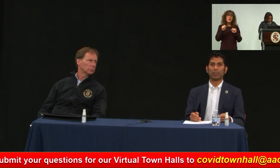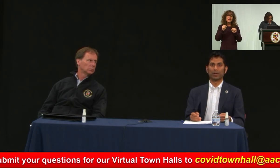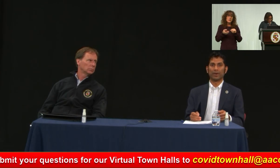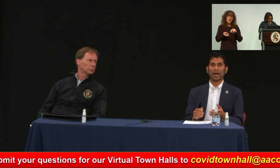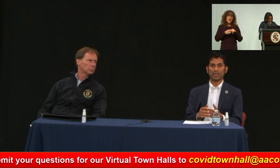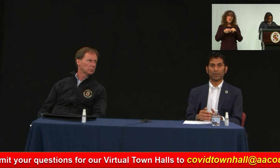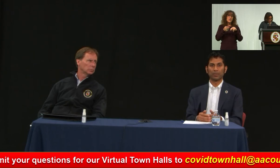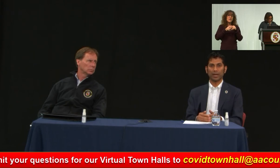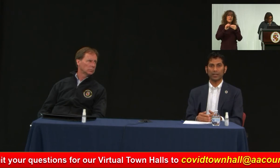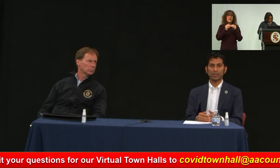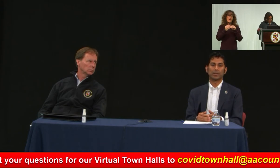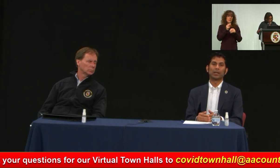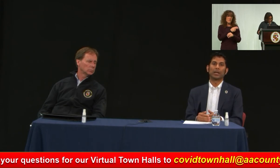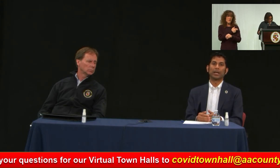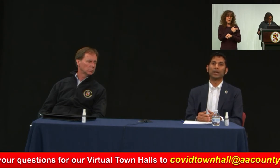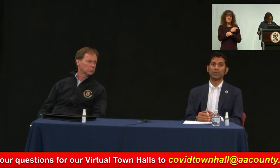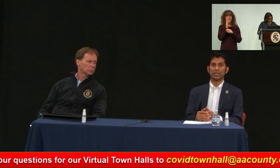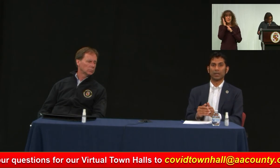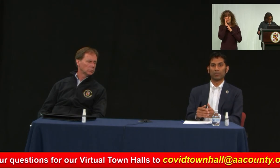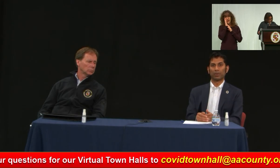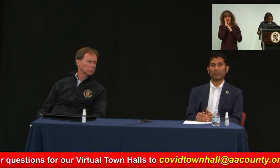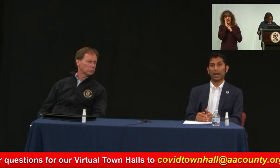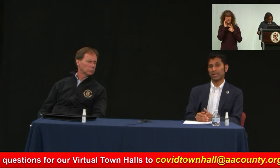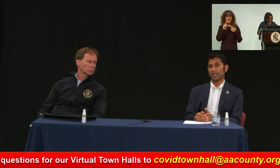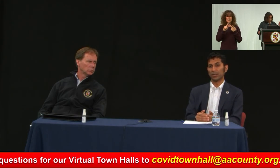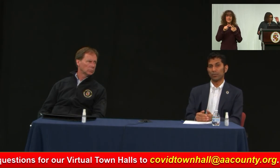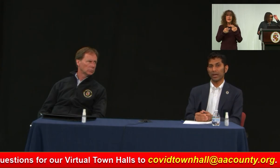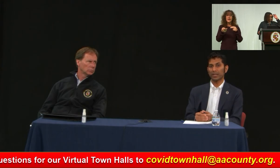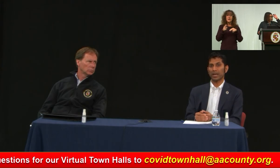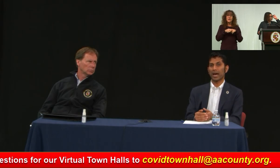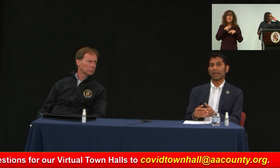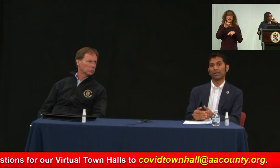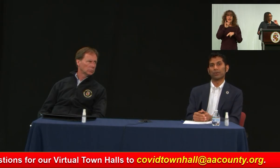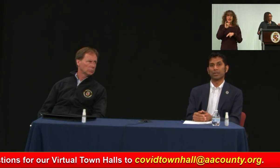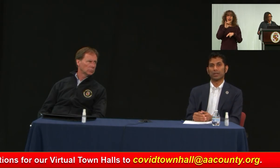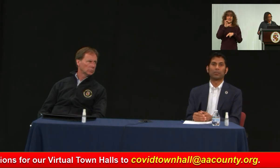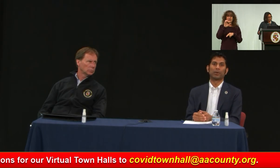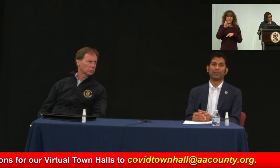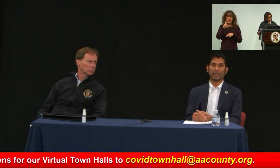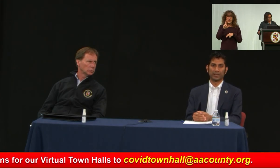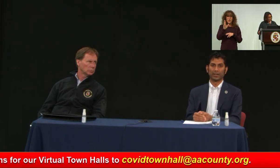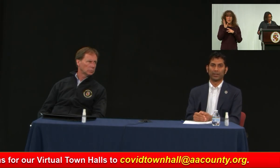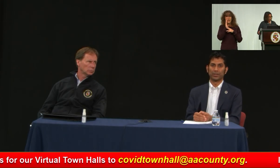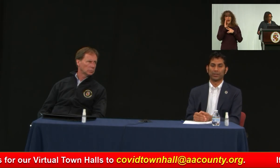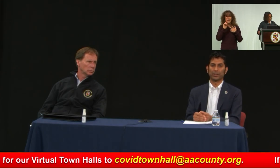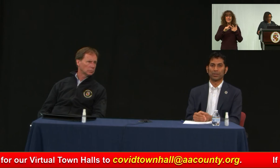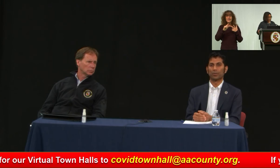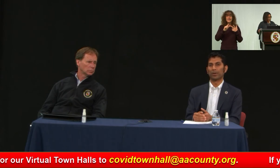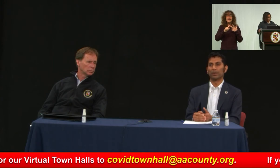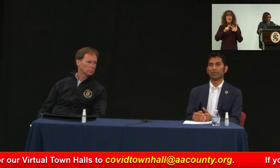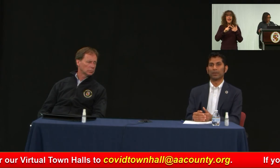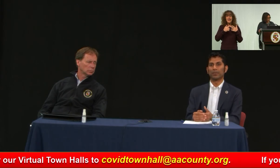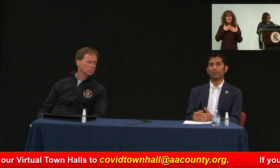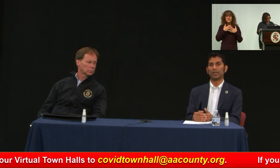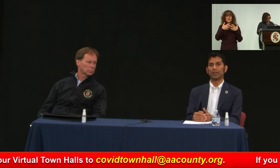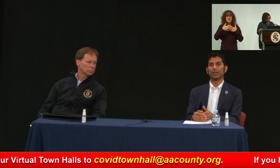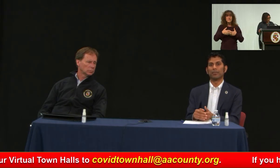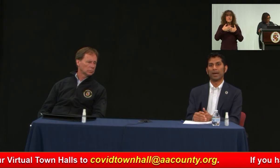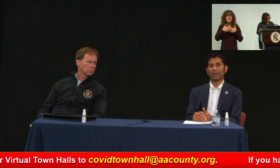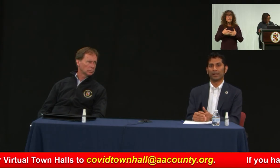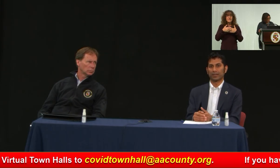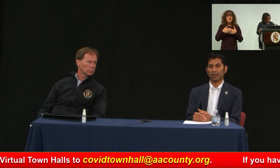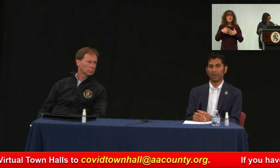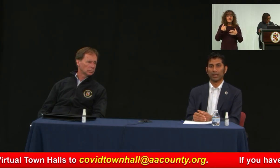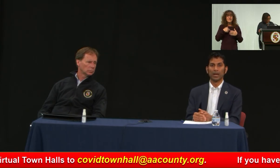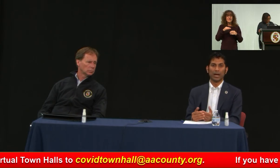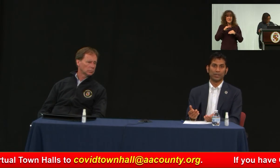increase the number of hospital beds, increase the number of ICU beds, and increase the number of ventilators so that we're able to meet the